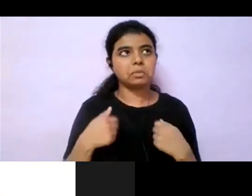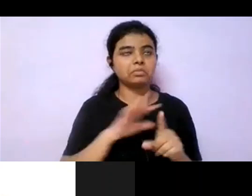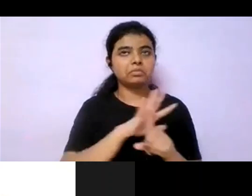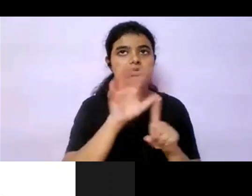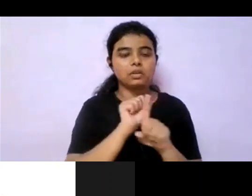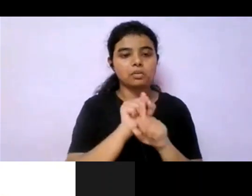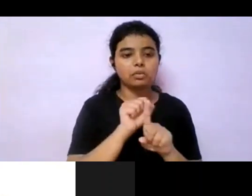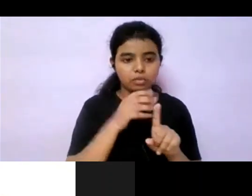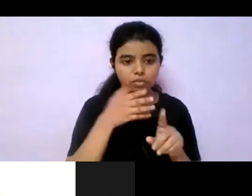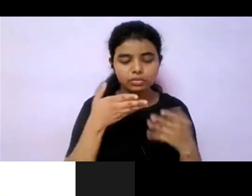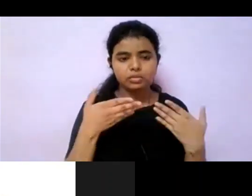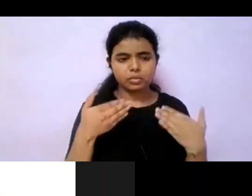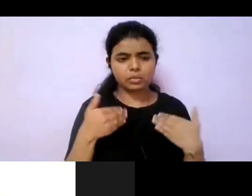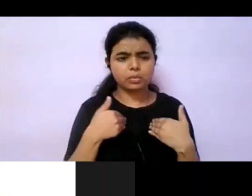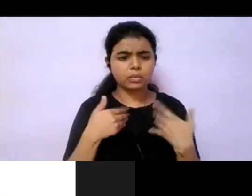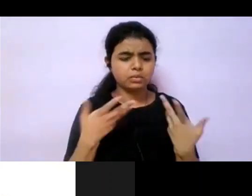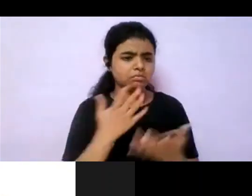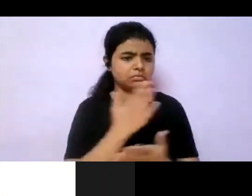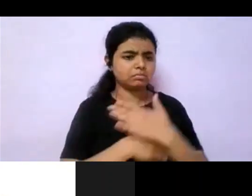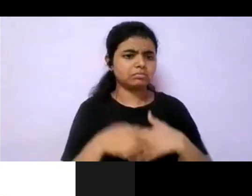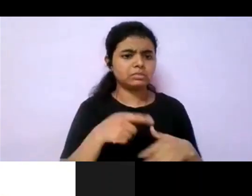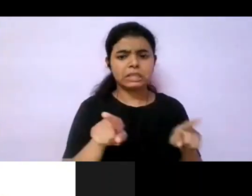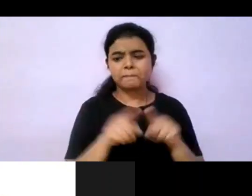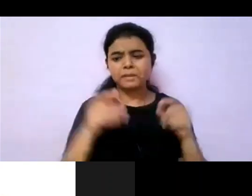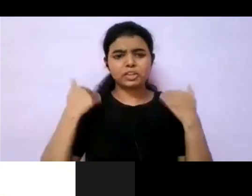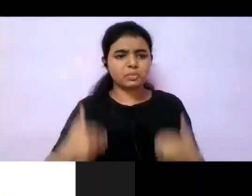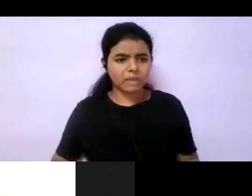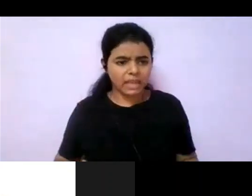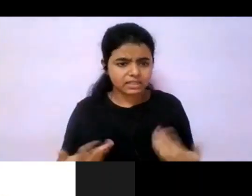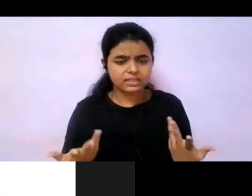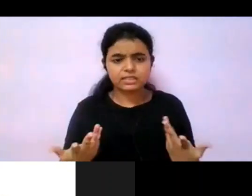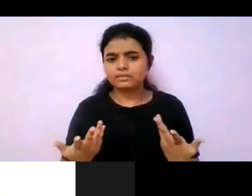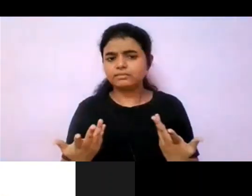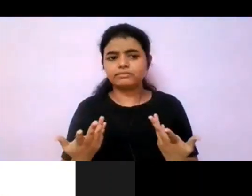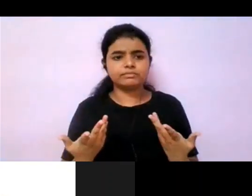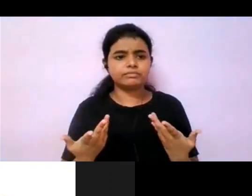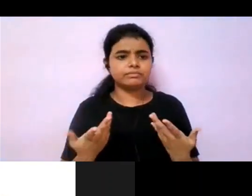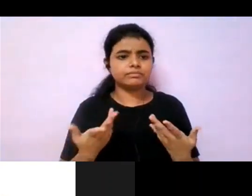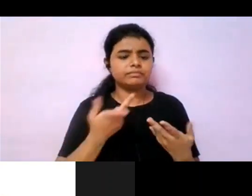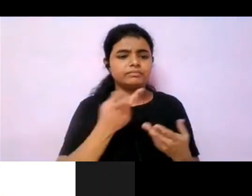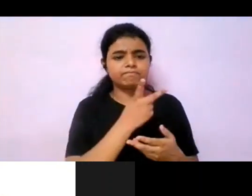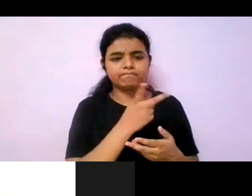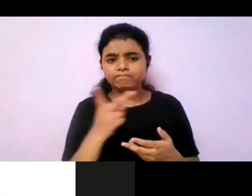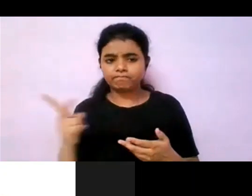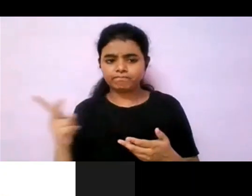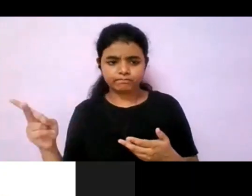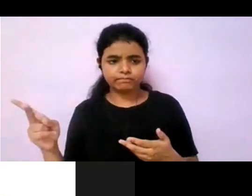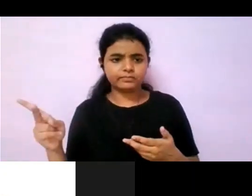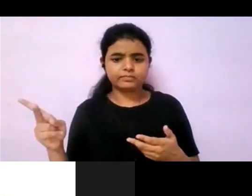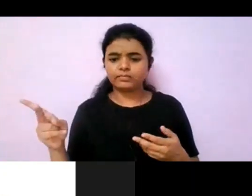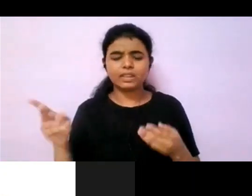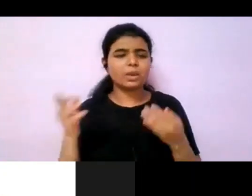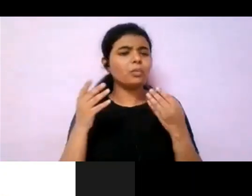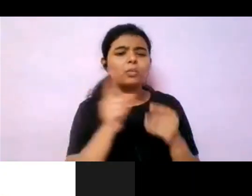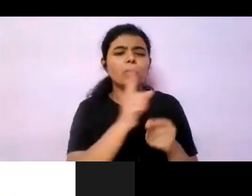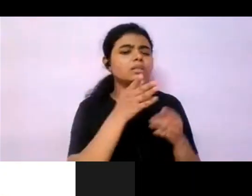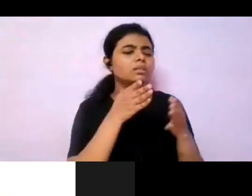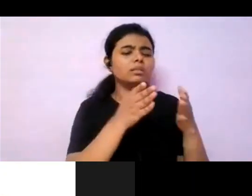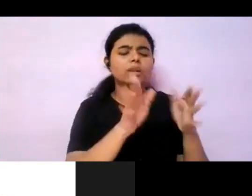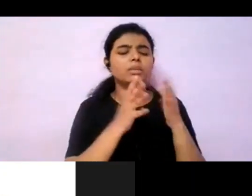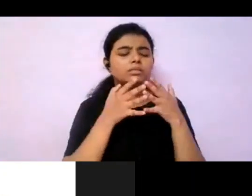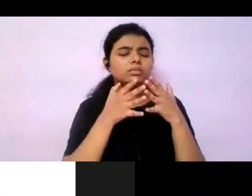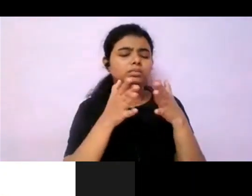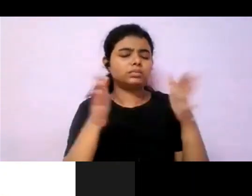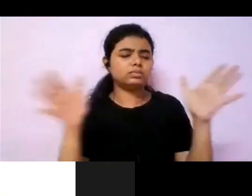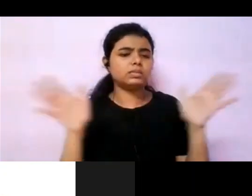disability studies, which is often comes from a humanities perspective, that has sought to explore the ways in which dominant